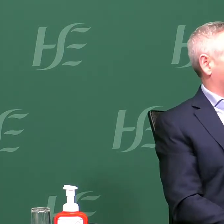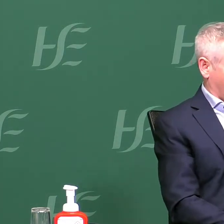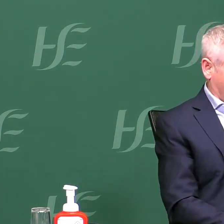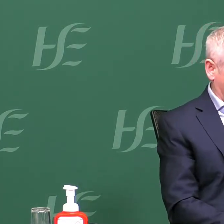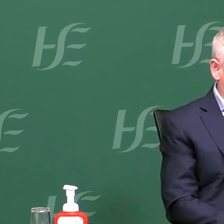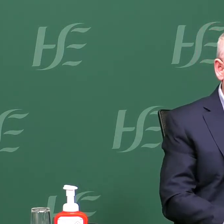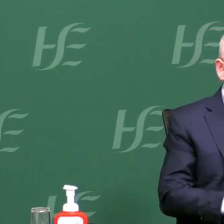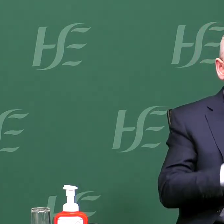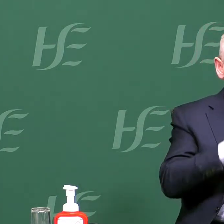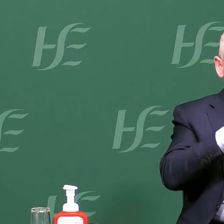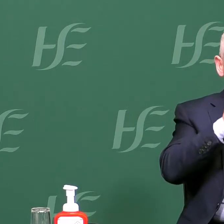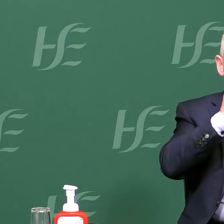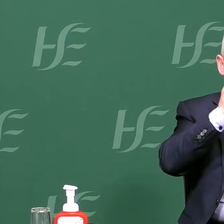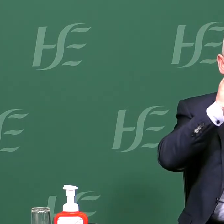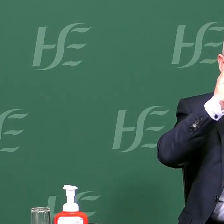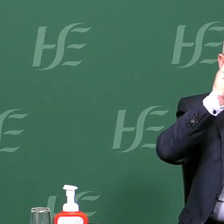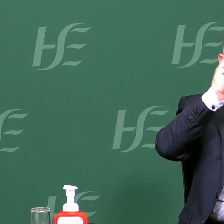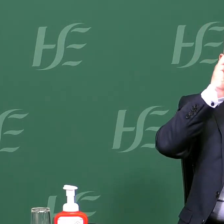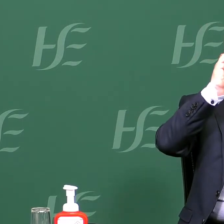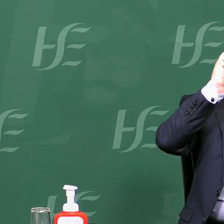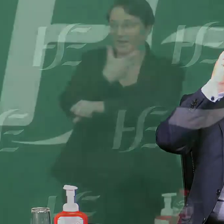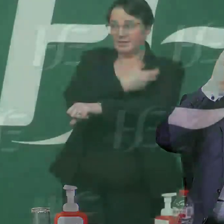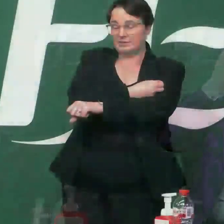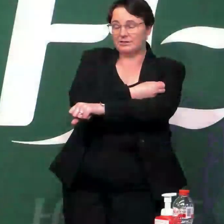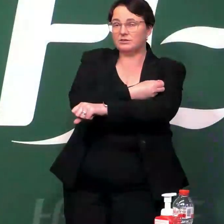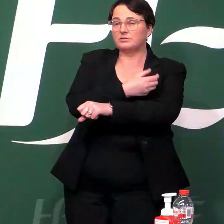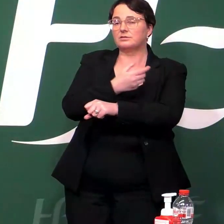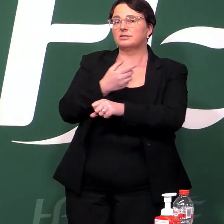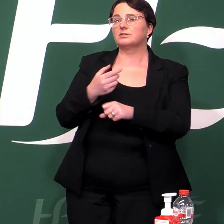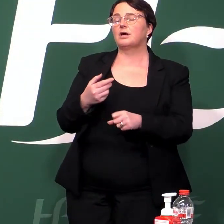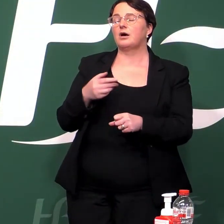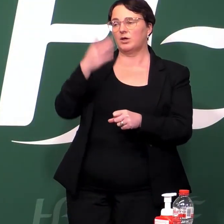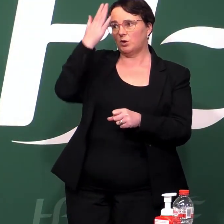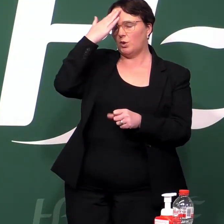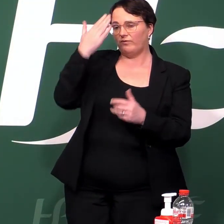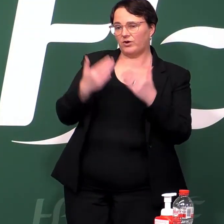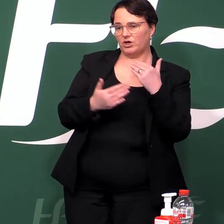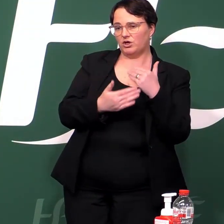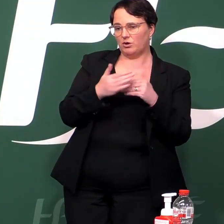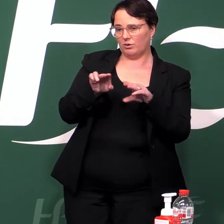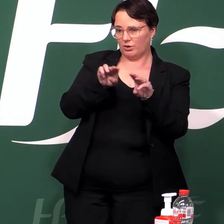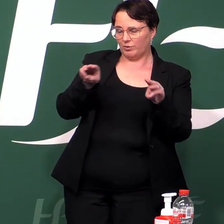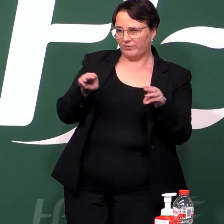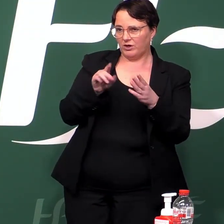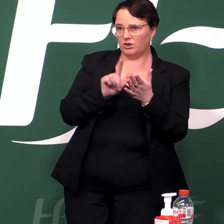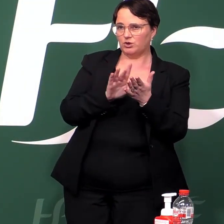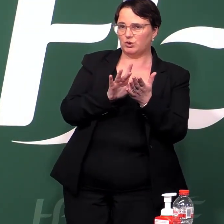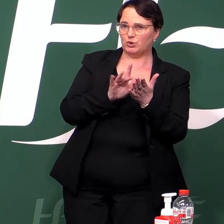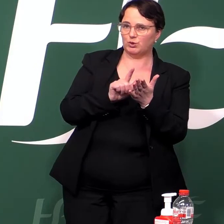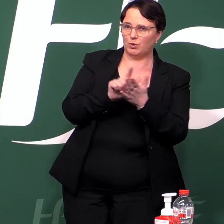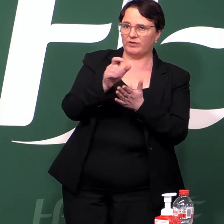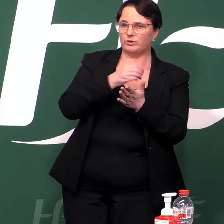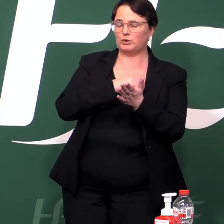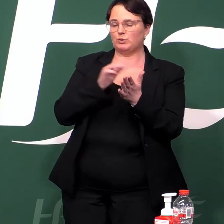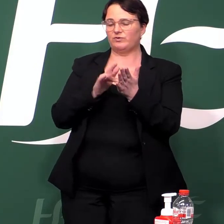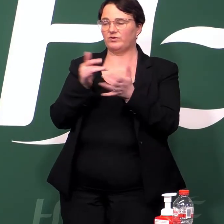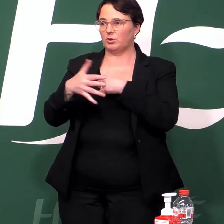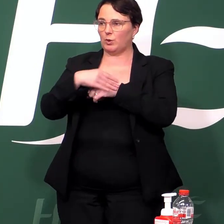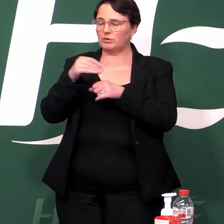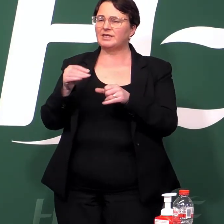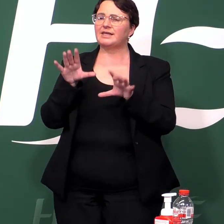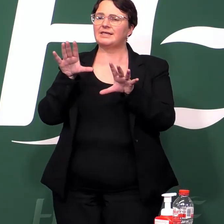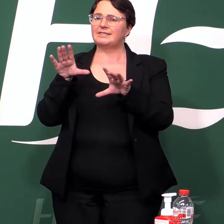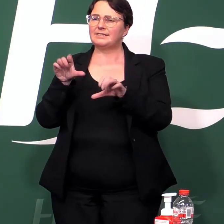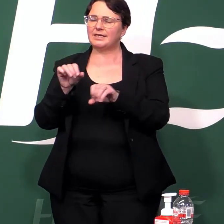Yeah, maybe just on the vaccination side, look, we know that with younger people, we saw it as well with the 12 to 15-year-olds, that it takes parents